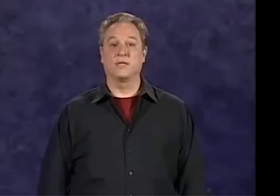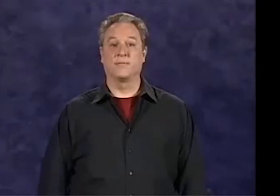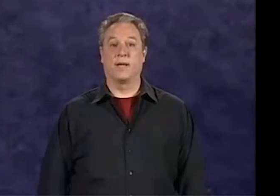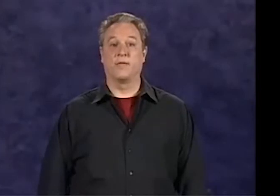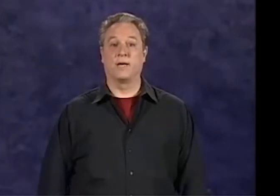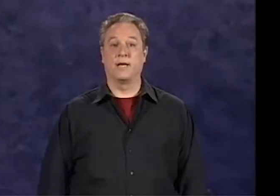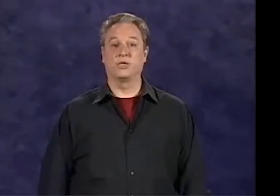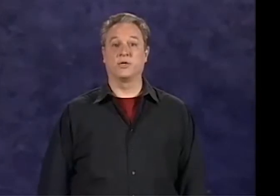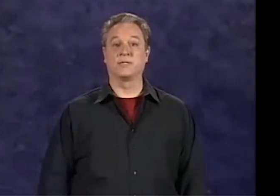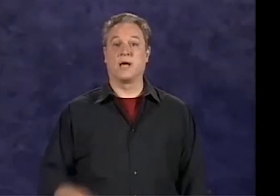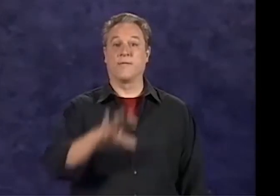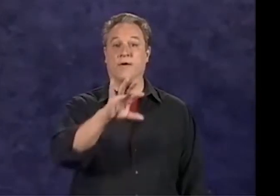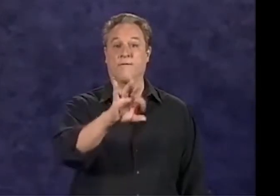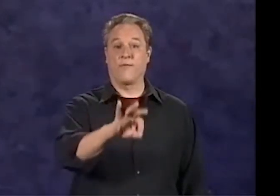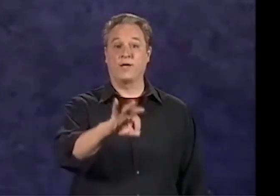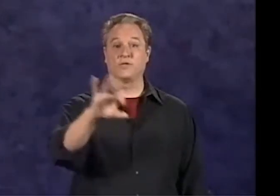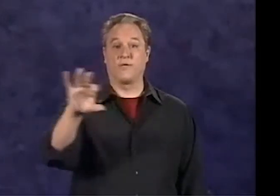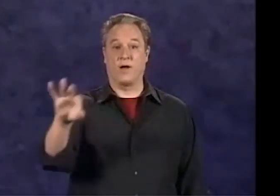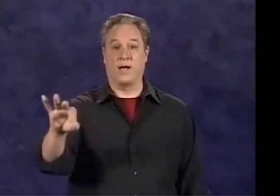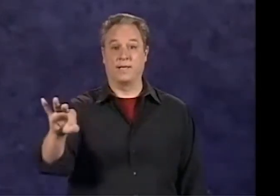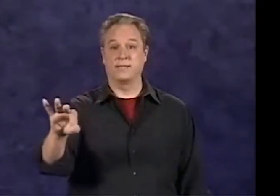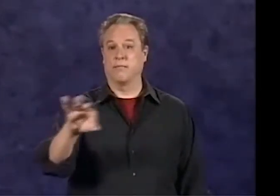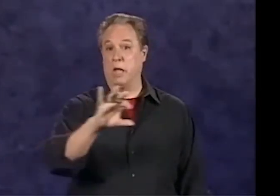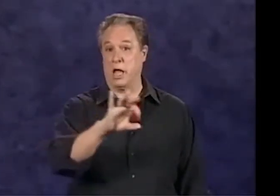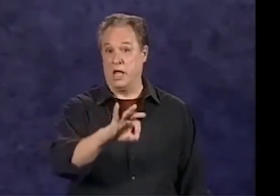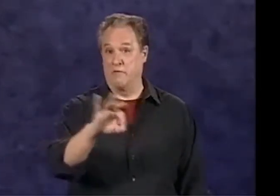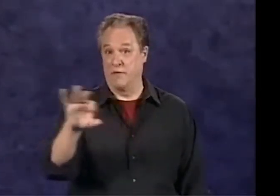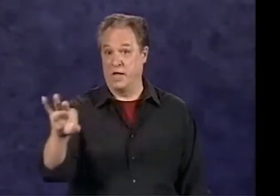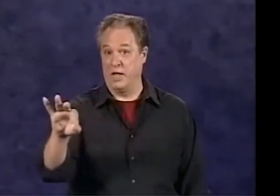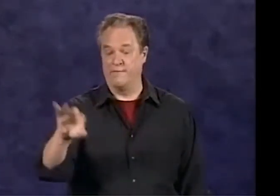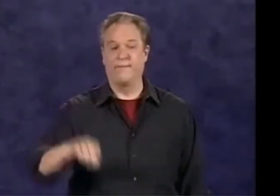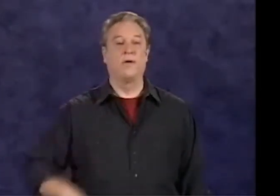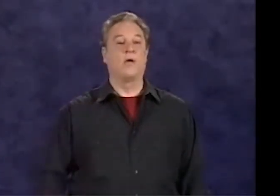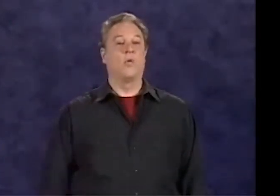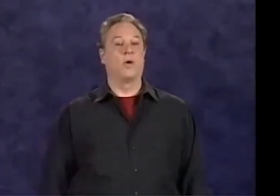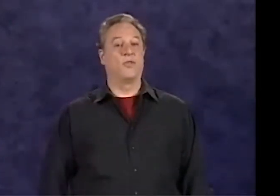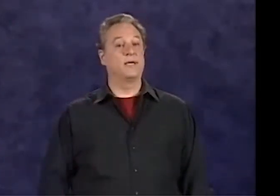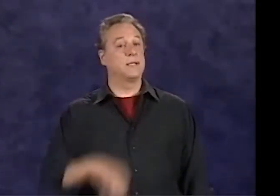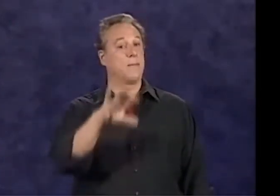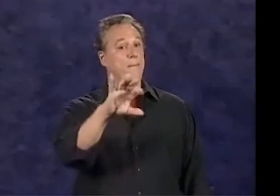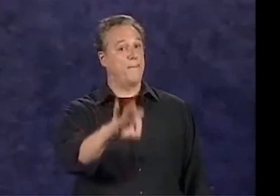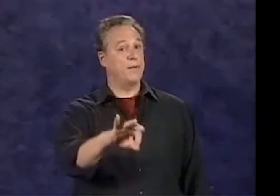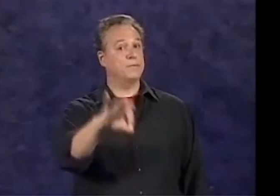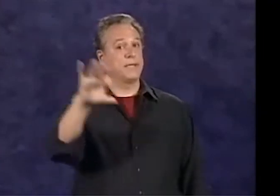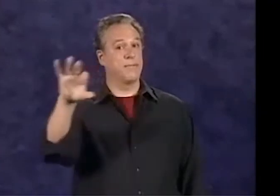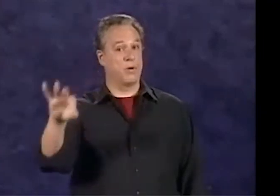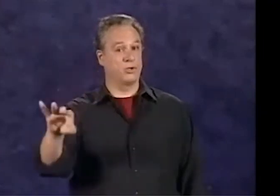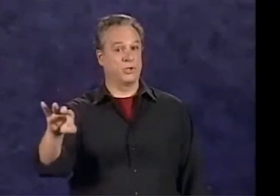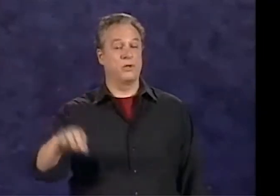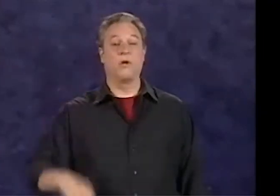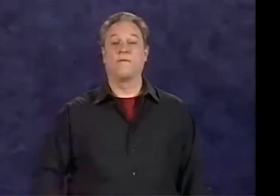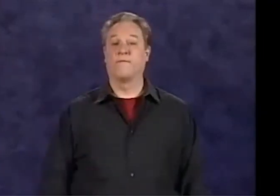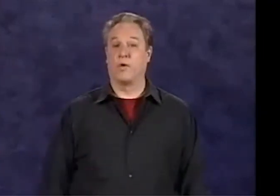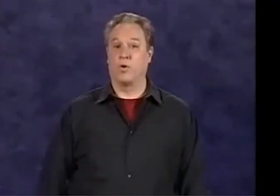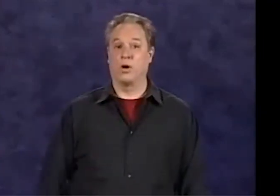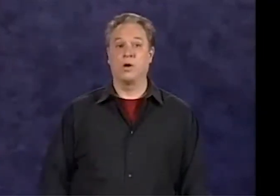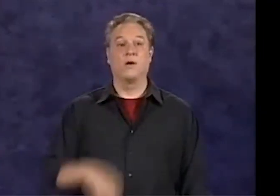Fingerspell the initials of French fries, FF, with this bouncing motion for French